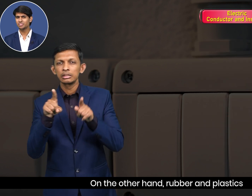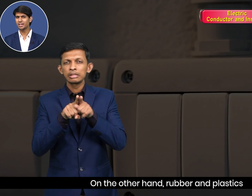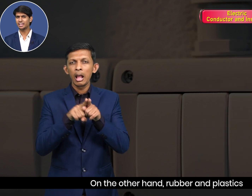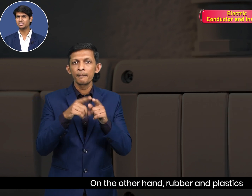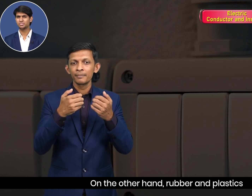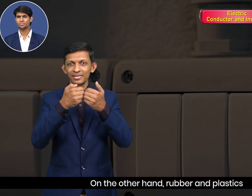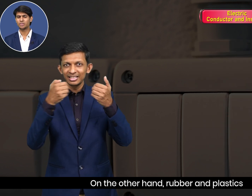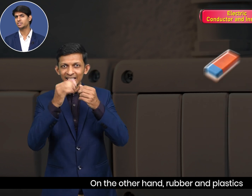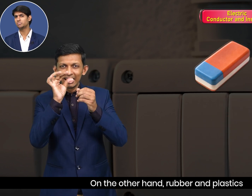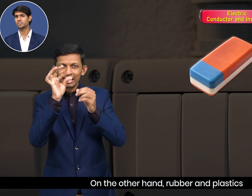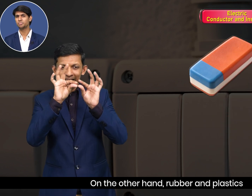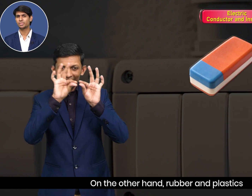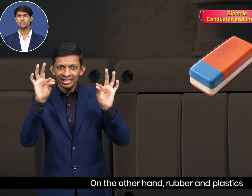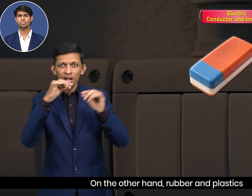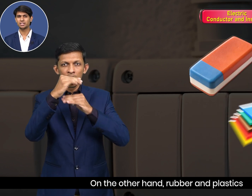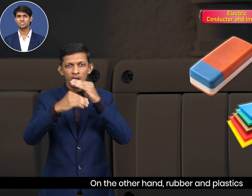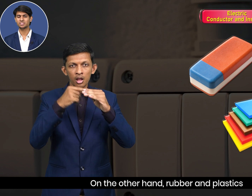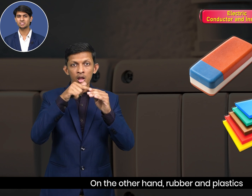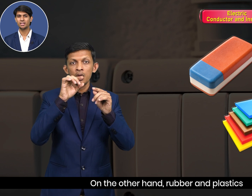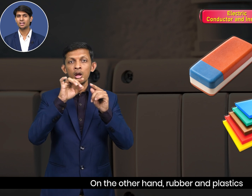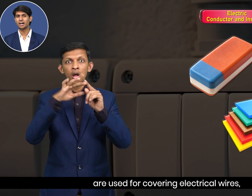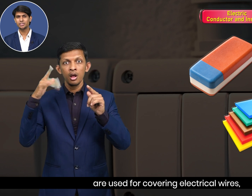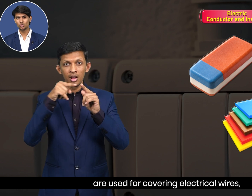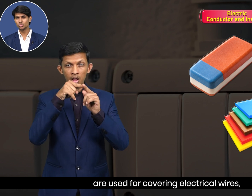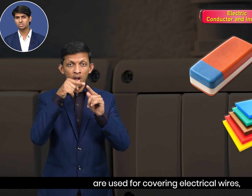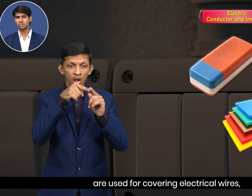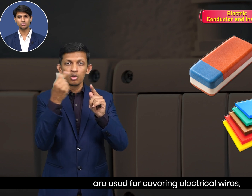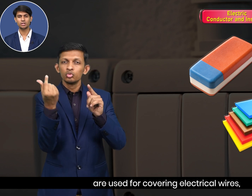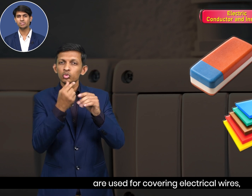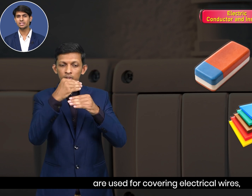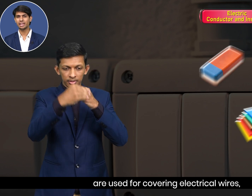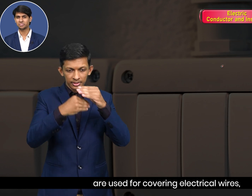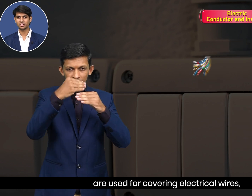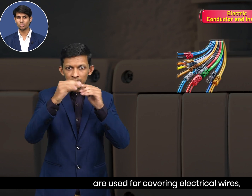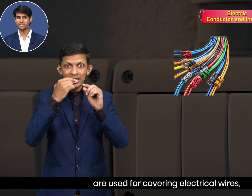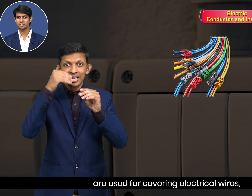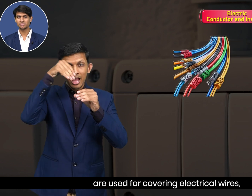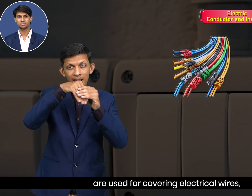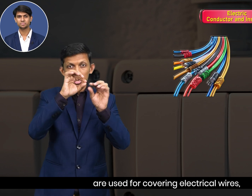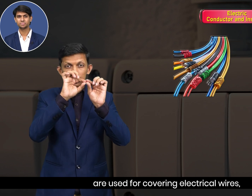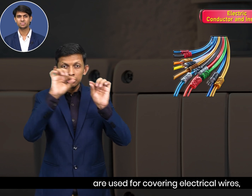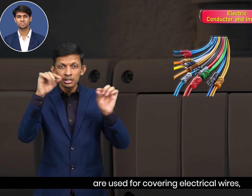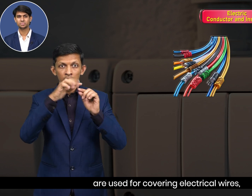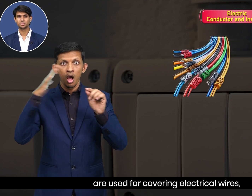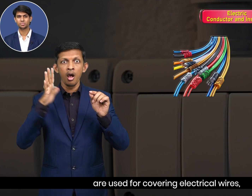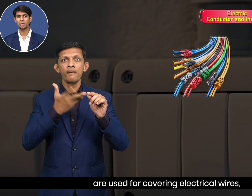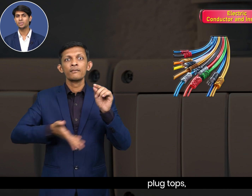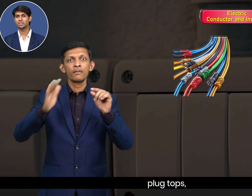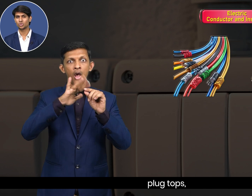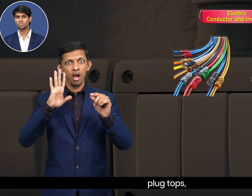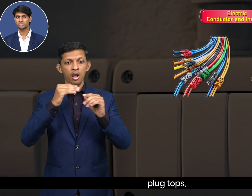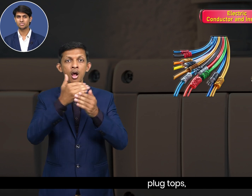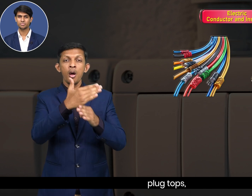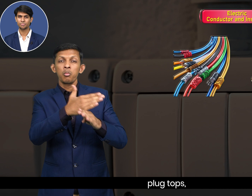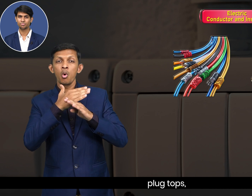On the other hand, rubber and plastics are used for covering electrical wires,